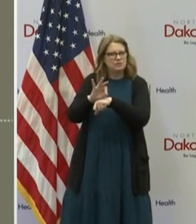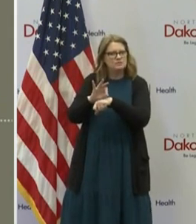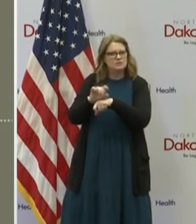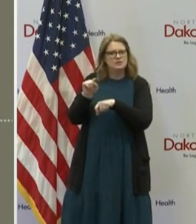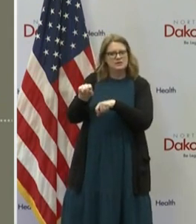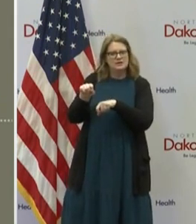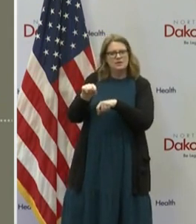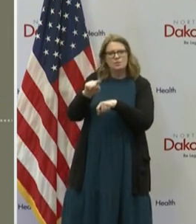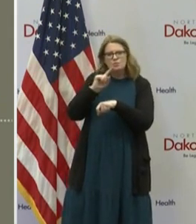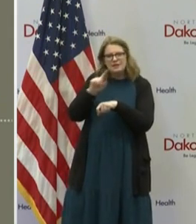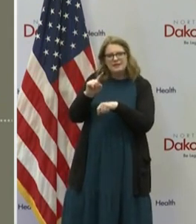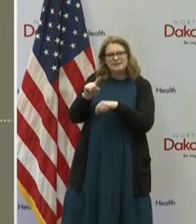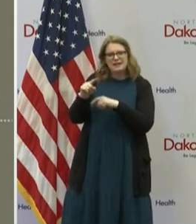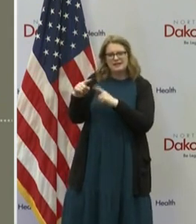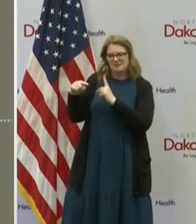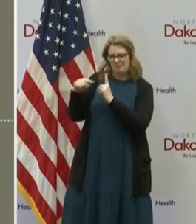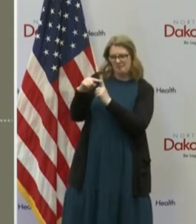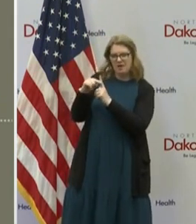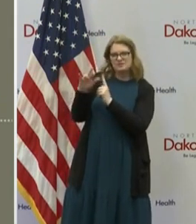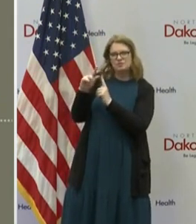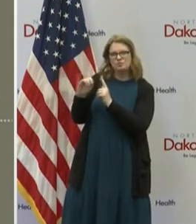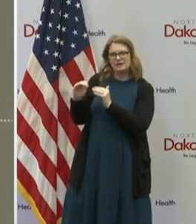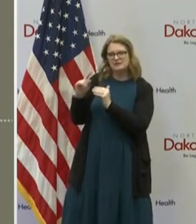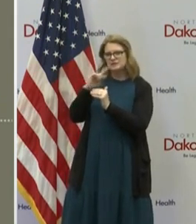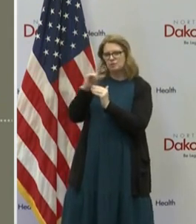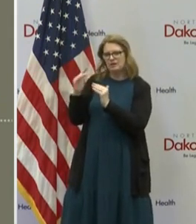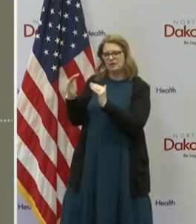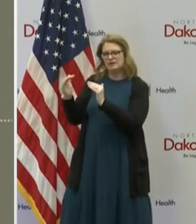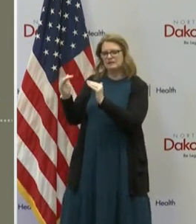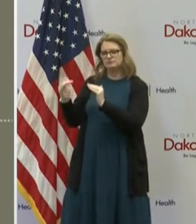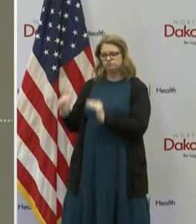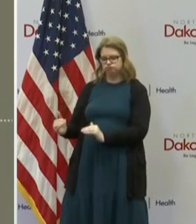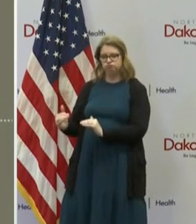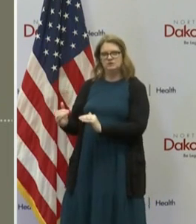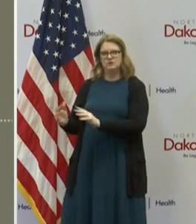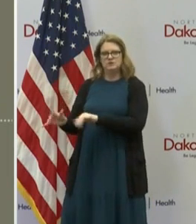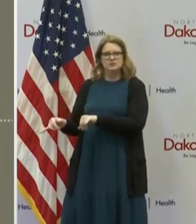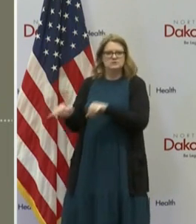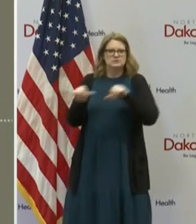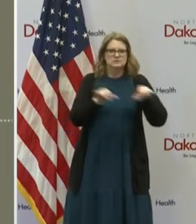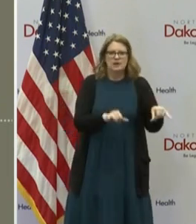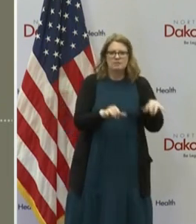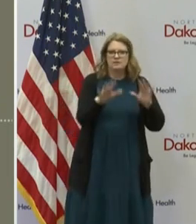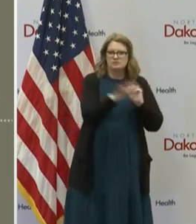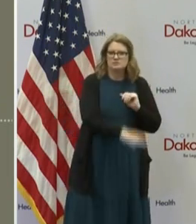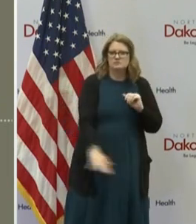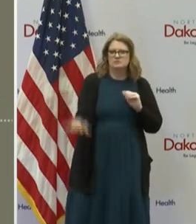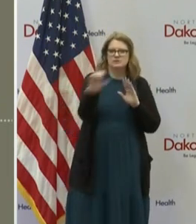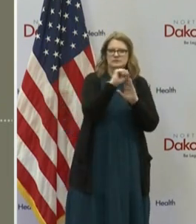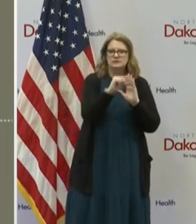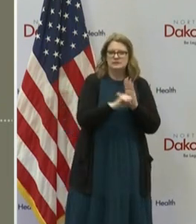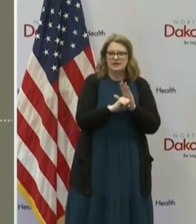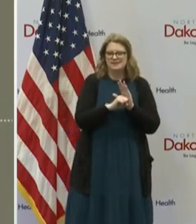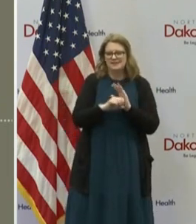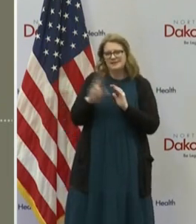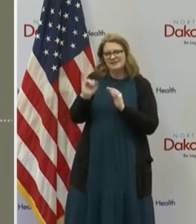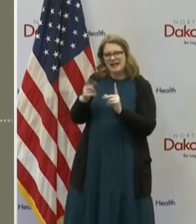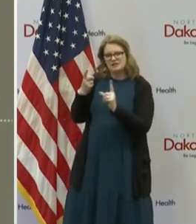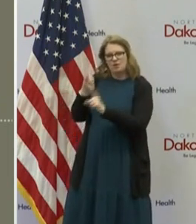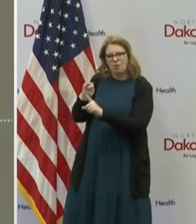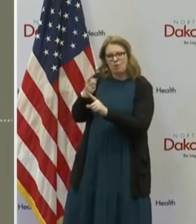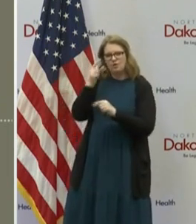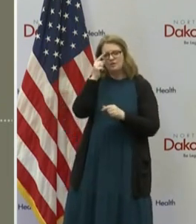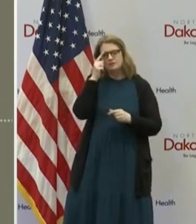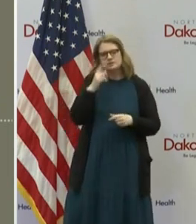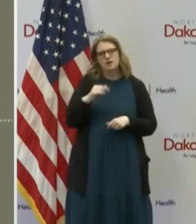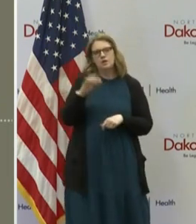rate and get all of that down to where it would match the much lower state level. So that's what we're going to continue to focus on. But an update